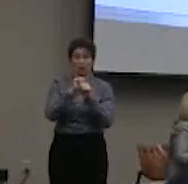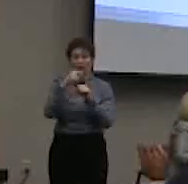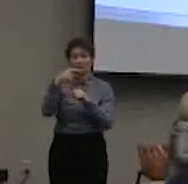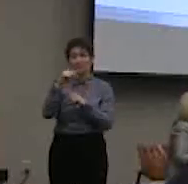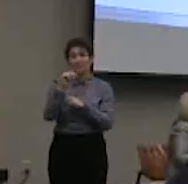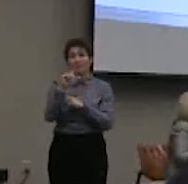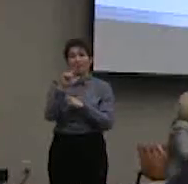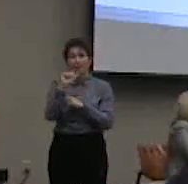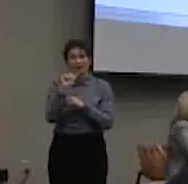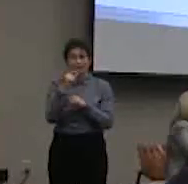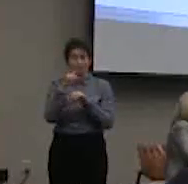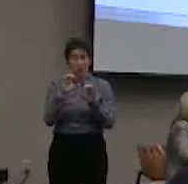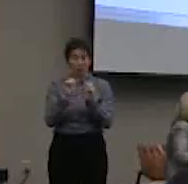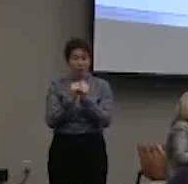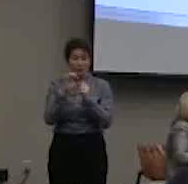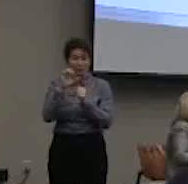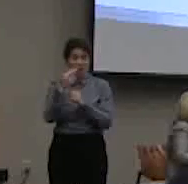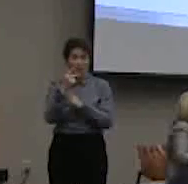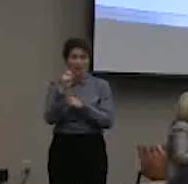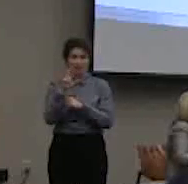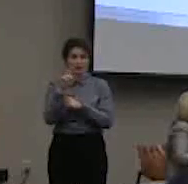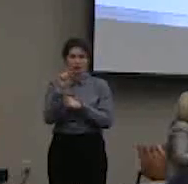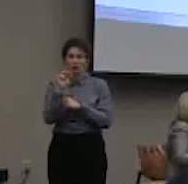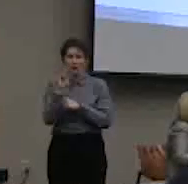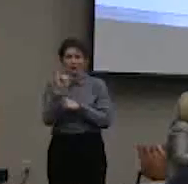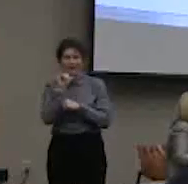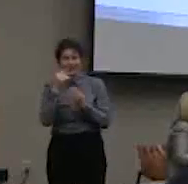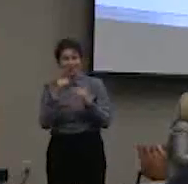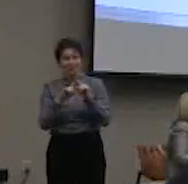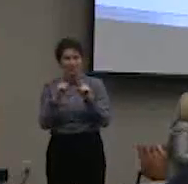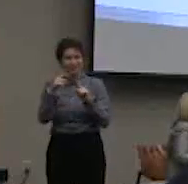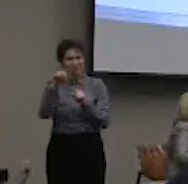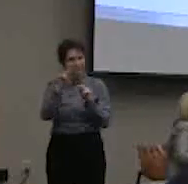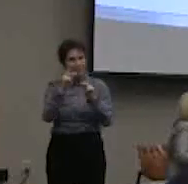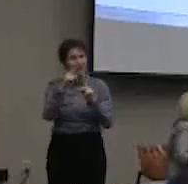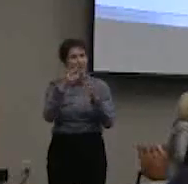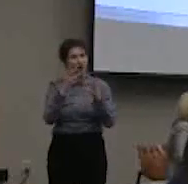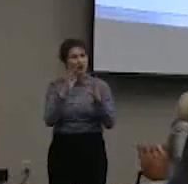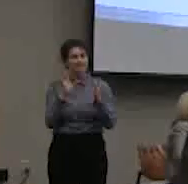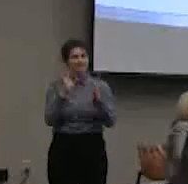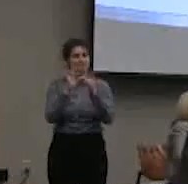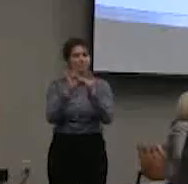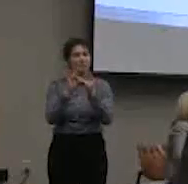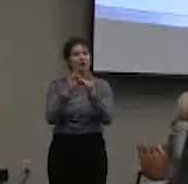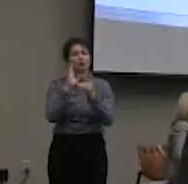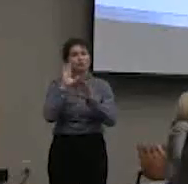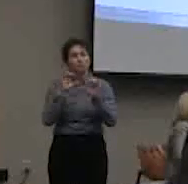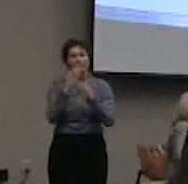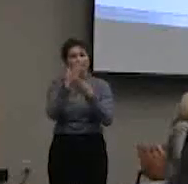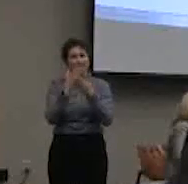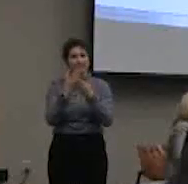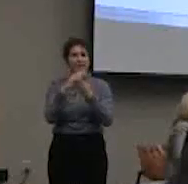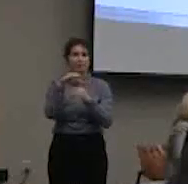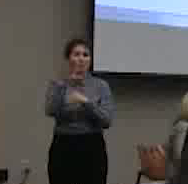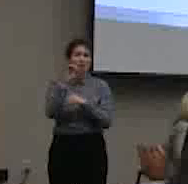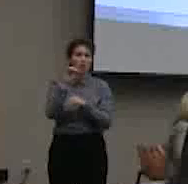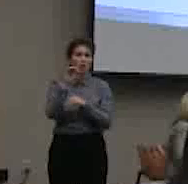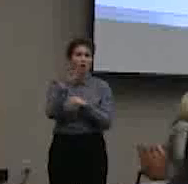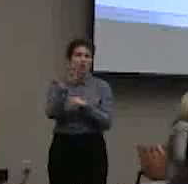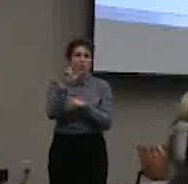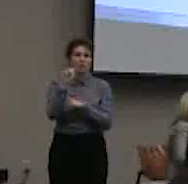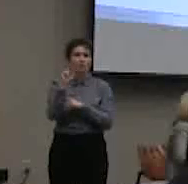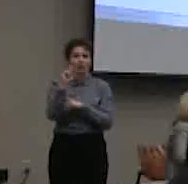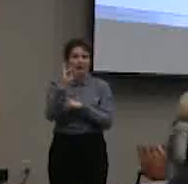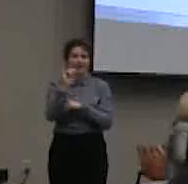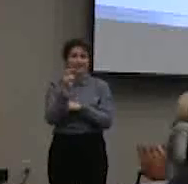I see Tony Levy is not here, but some of those folks, they've connected us. So we're going to be doing some co-branding of our Ready Start Network